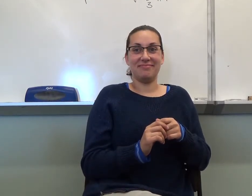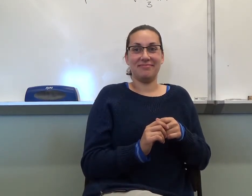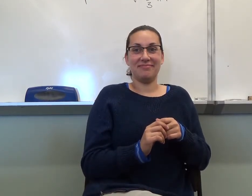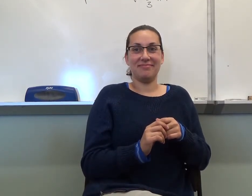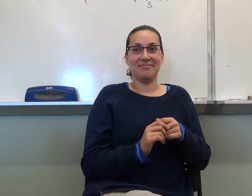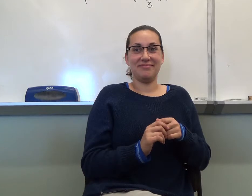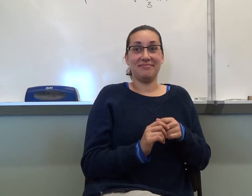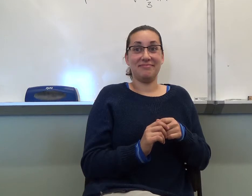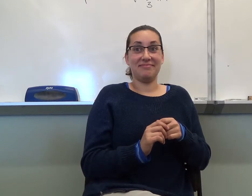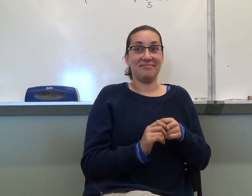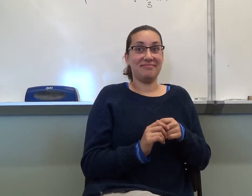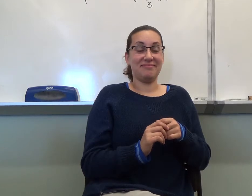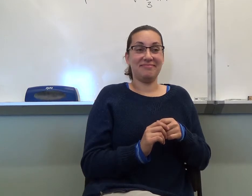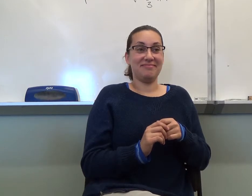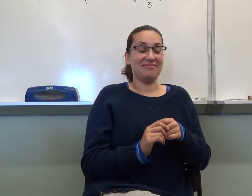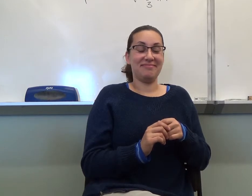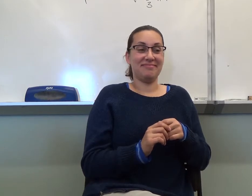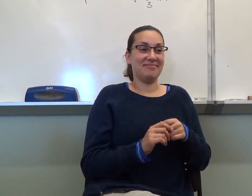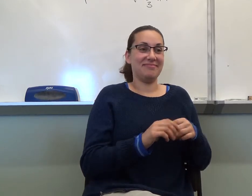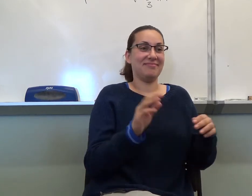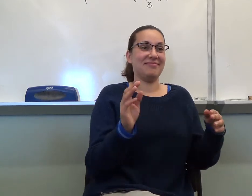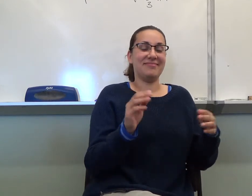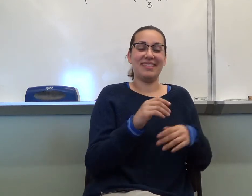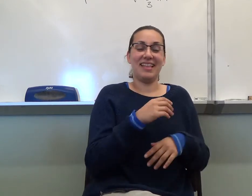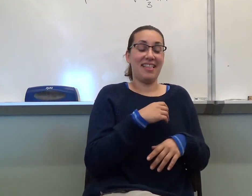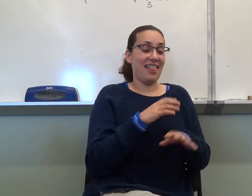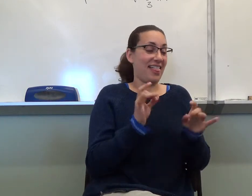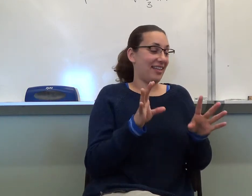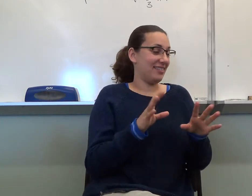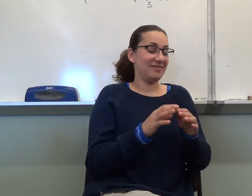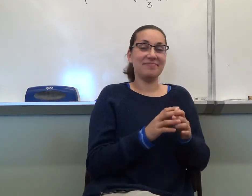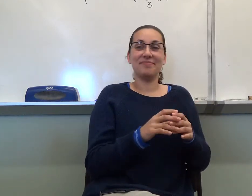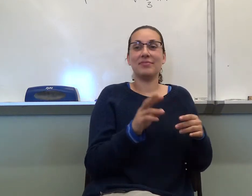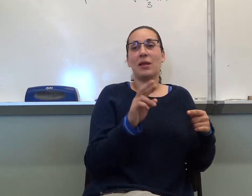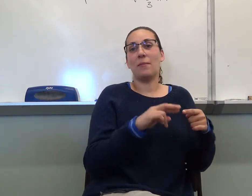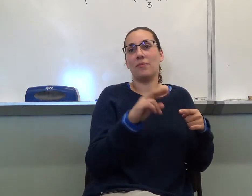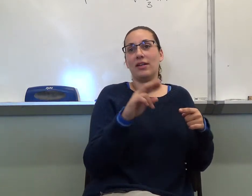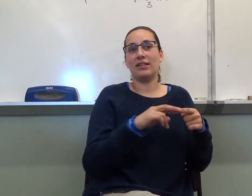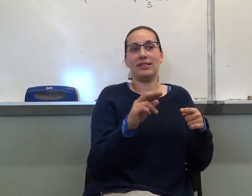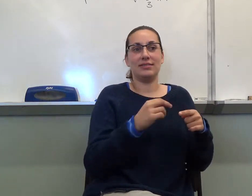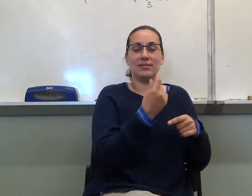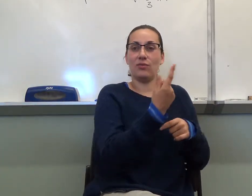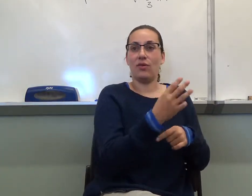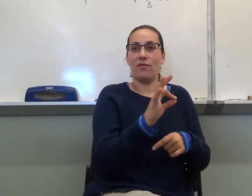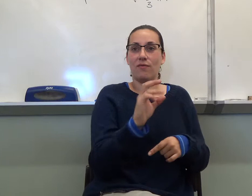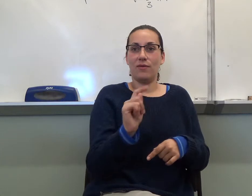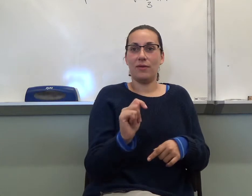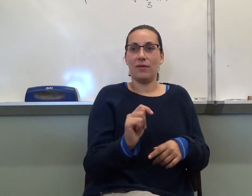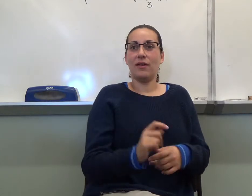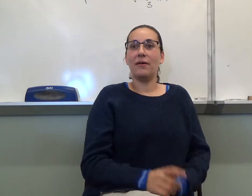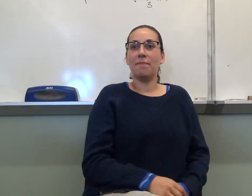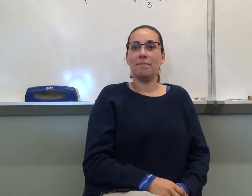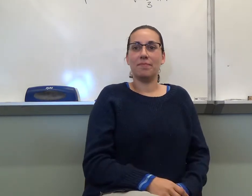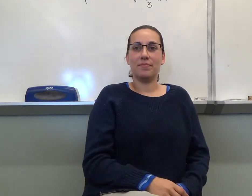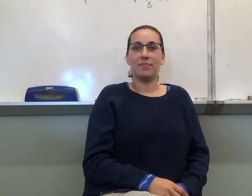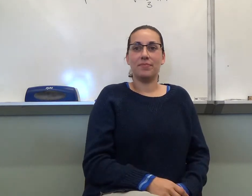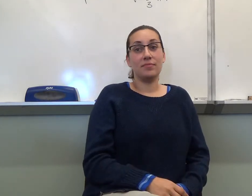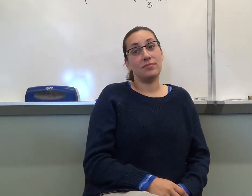diameter. So the radius would be 1/2 of that, which is 1 foot. So pi r squared would be pi times 1